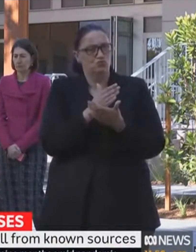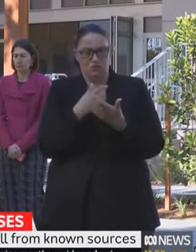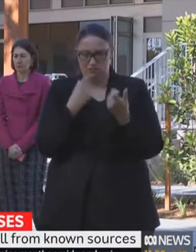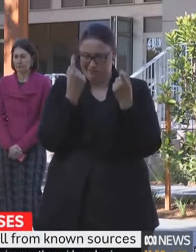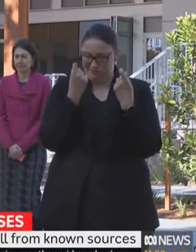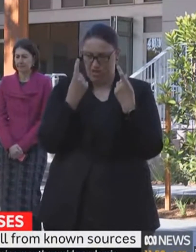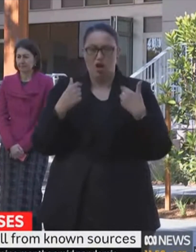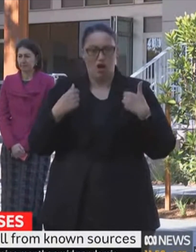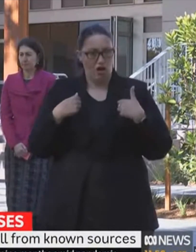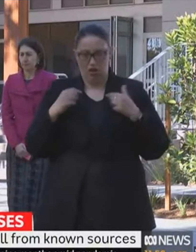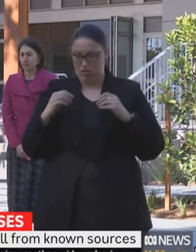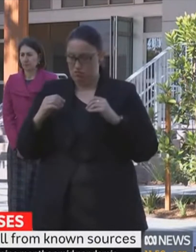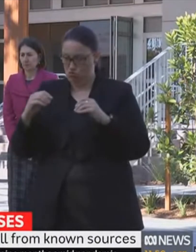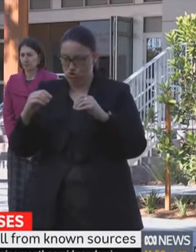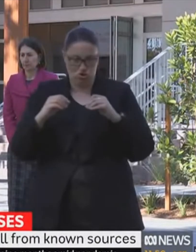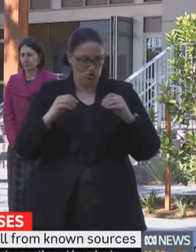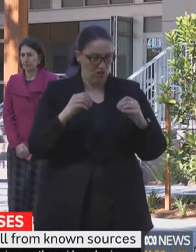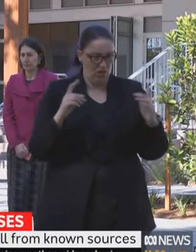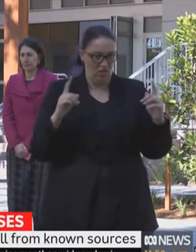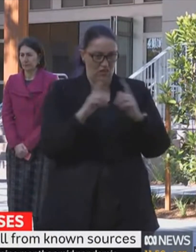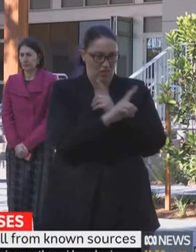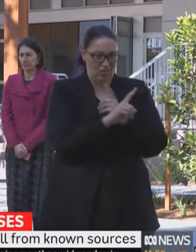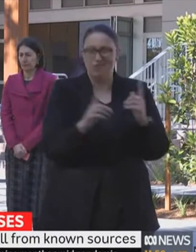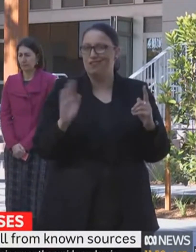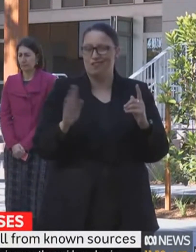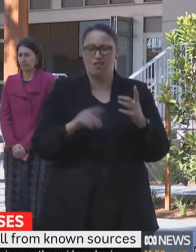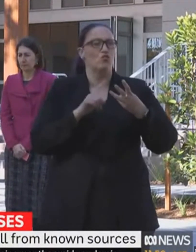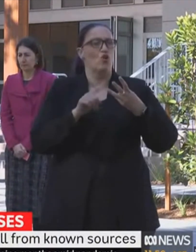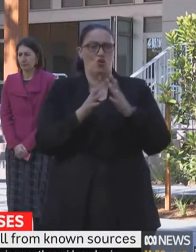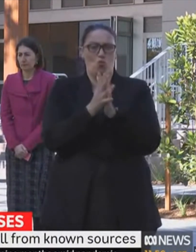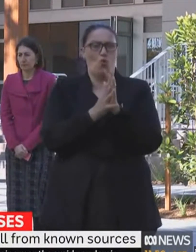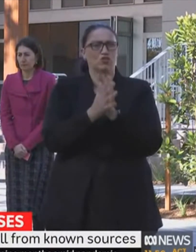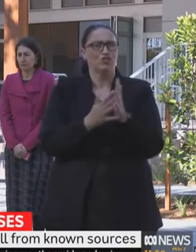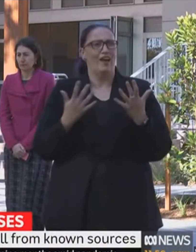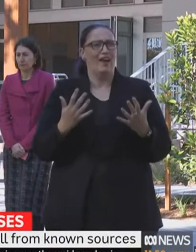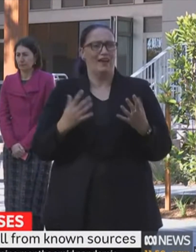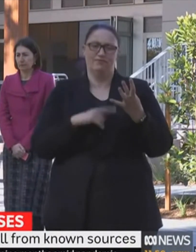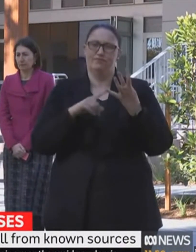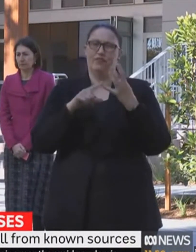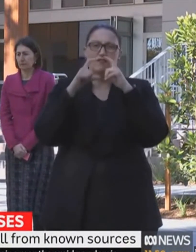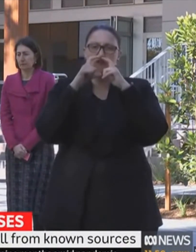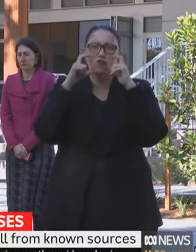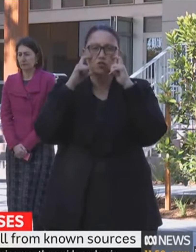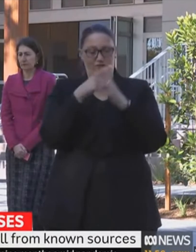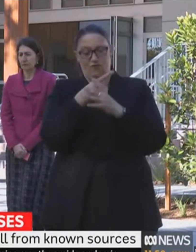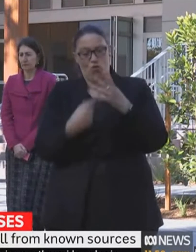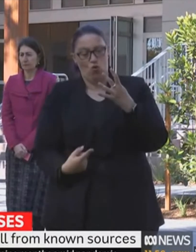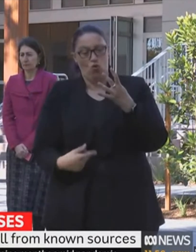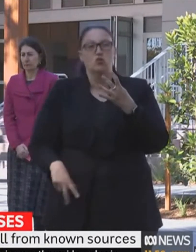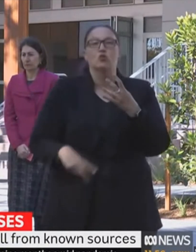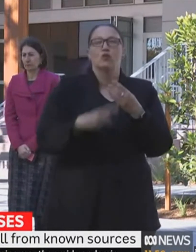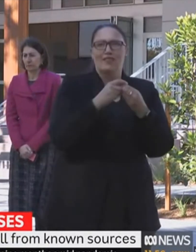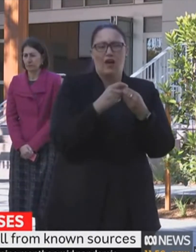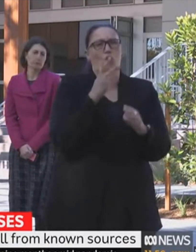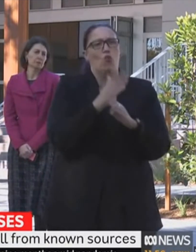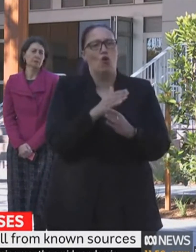about so that you can maintain that social distancing. Hand hygiene's the third, and face masks are complementary. They are an adjunct